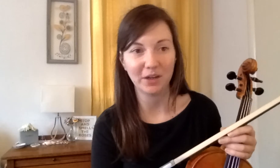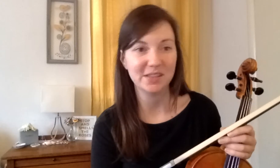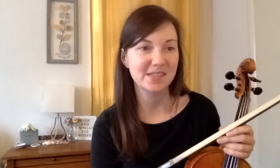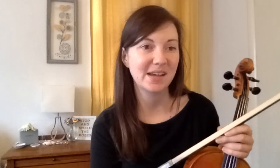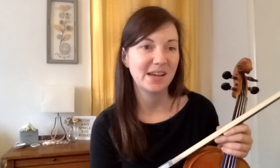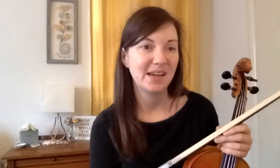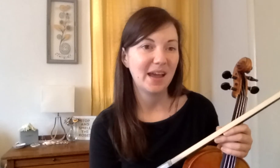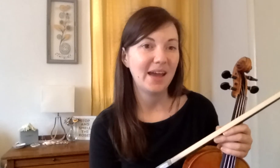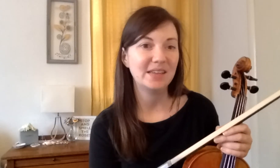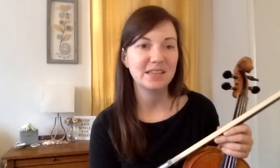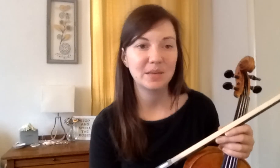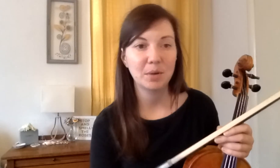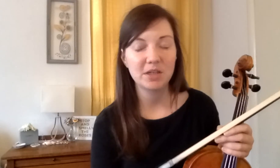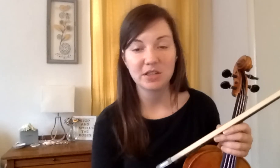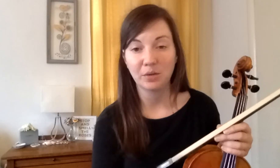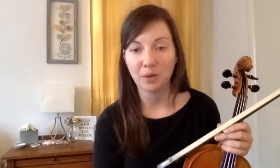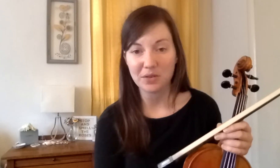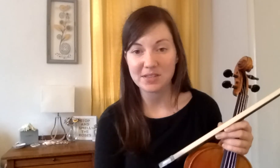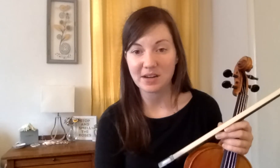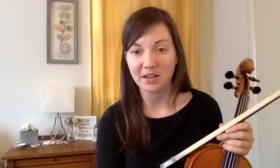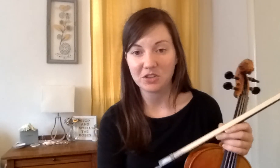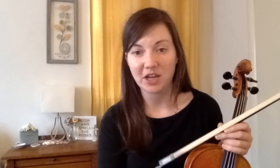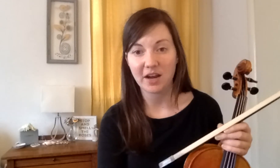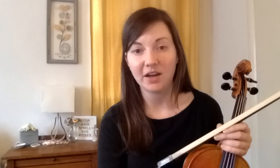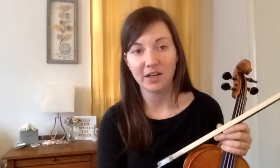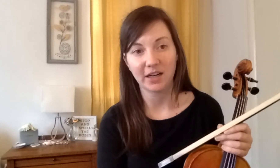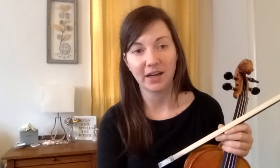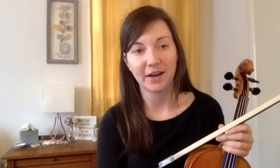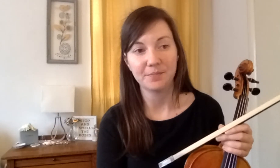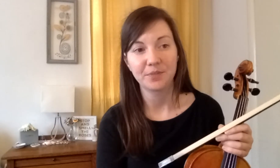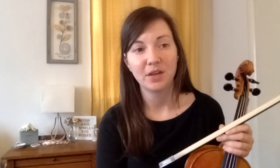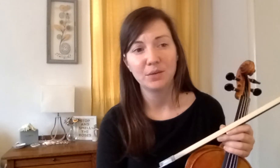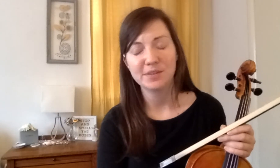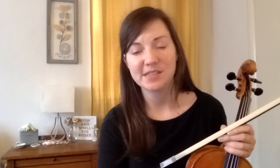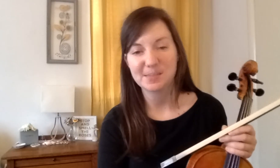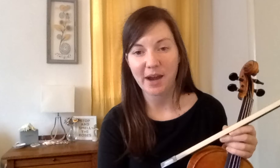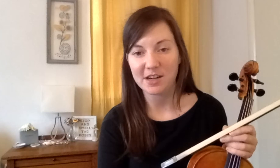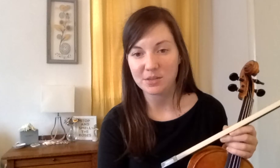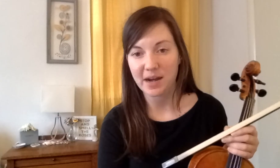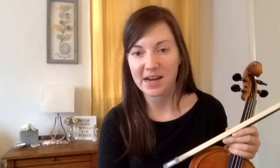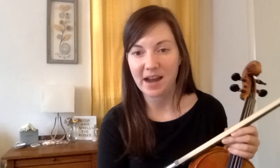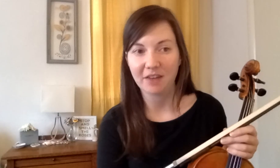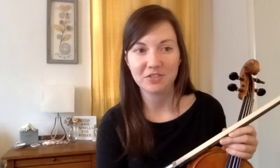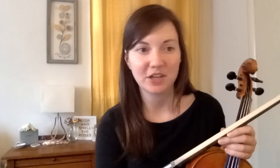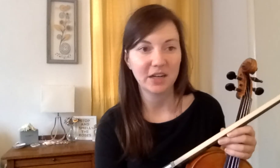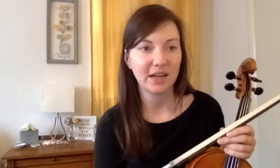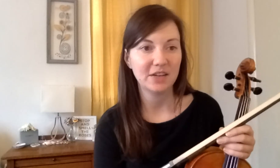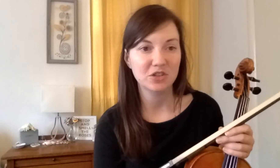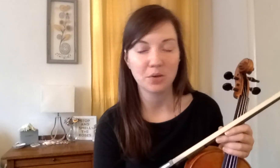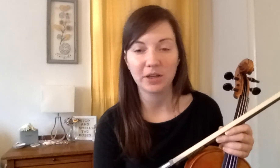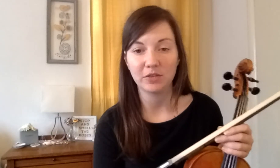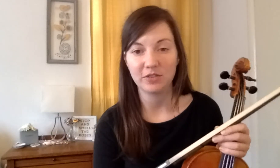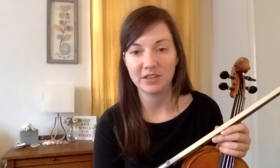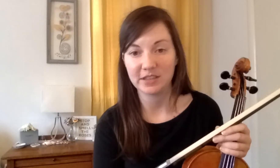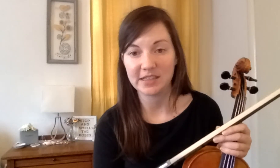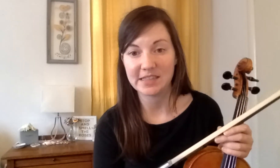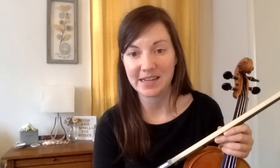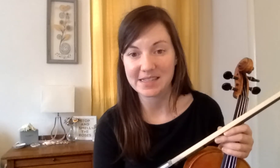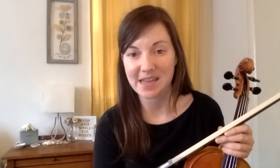Burns. And the person who wrote the song, Jay Unger, was inspired to write it after an Ashokan fiddle and dance camp,